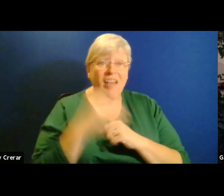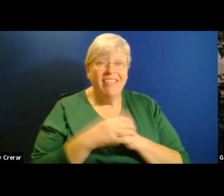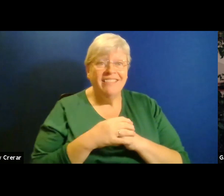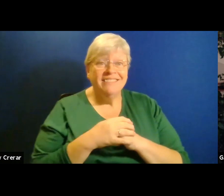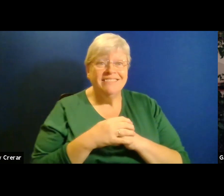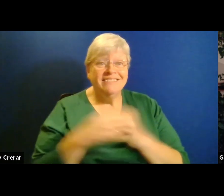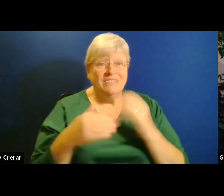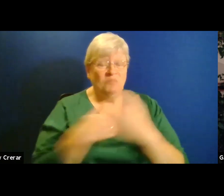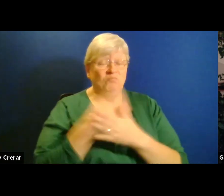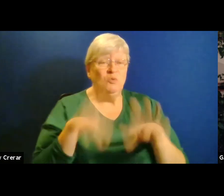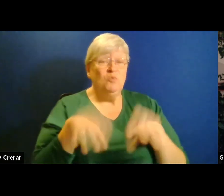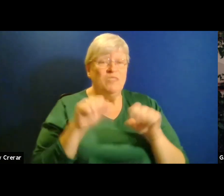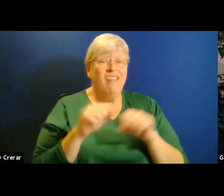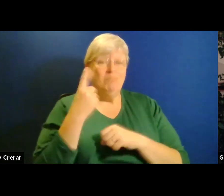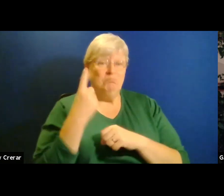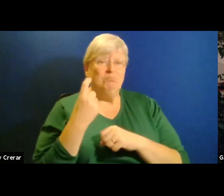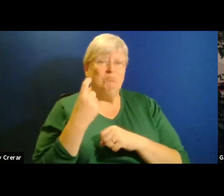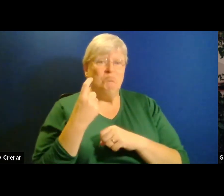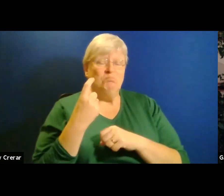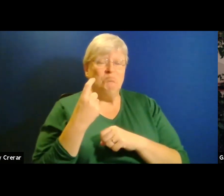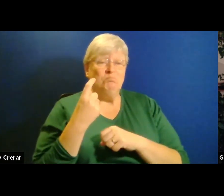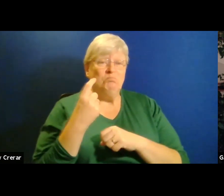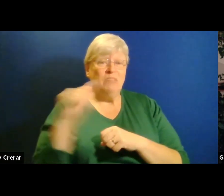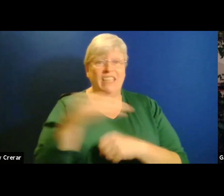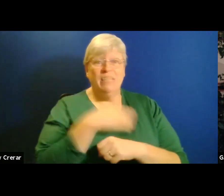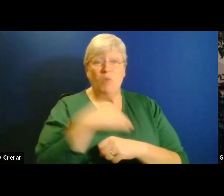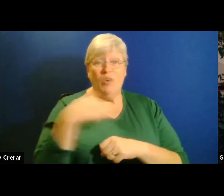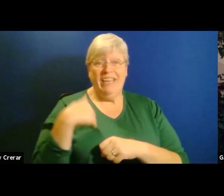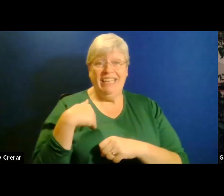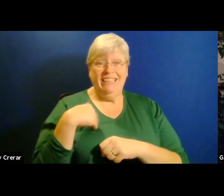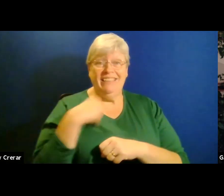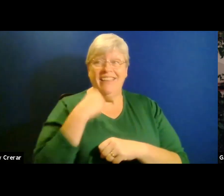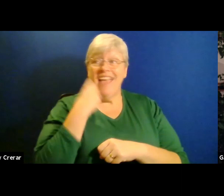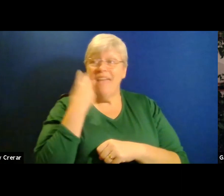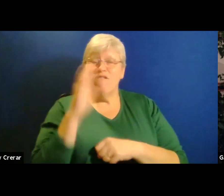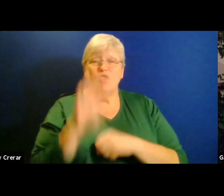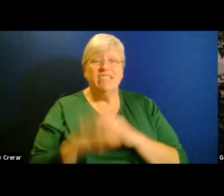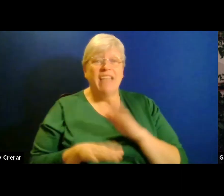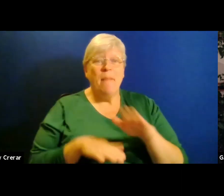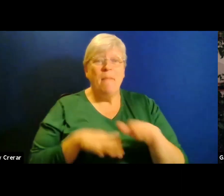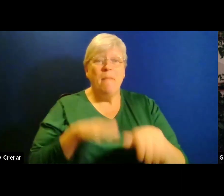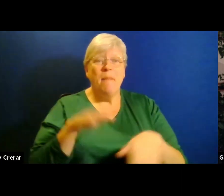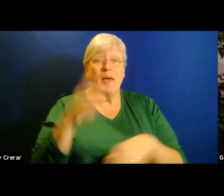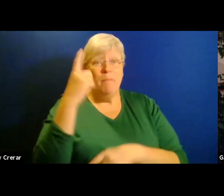make a new start. This morning, every step has potential.